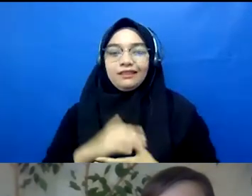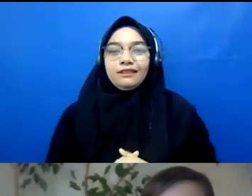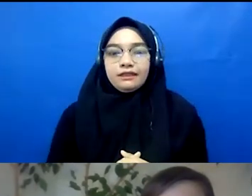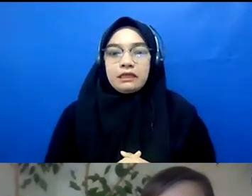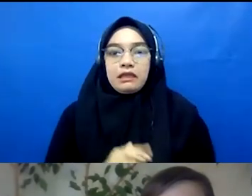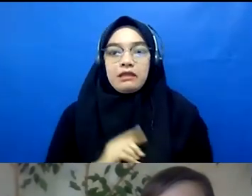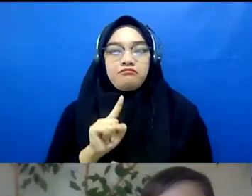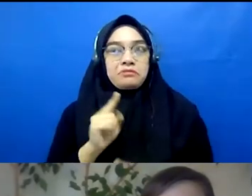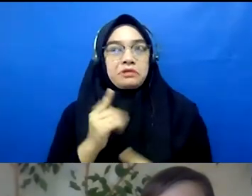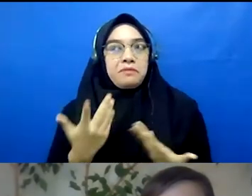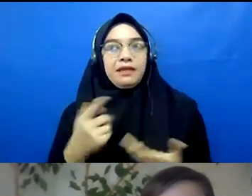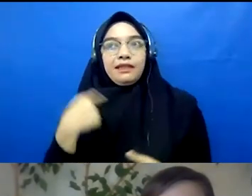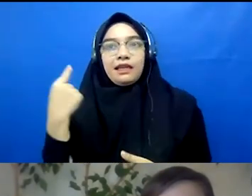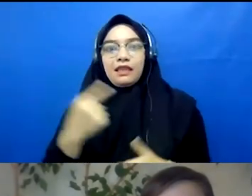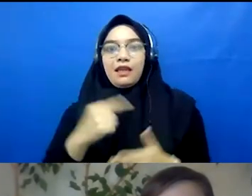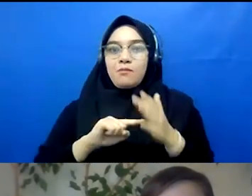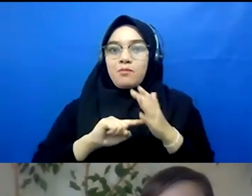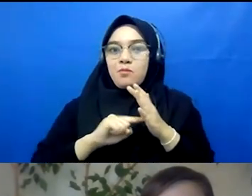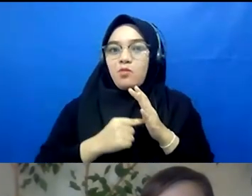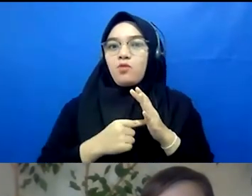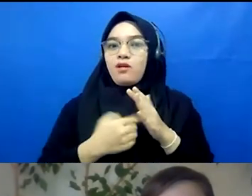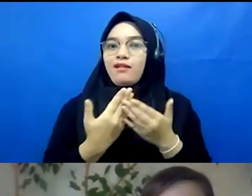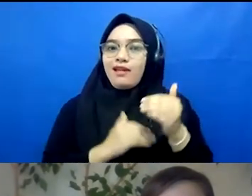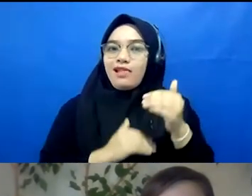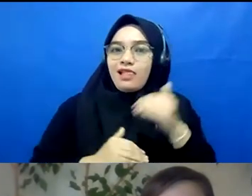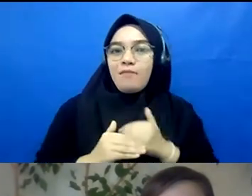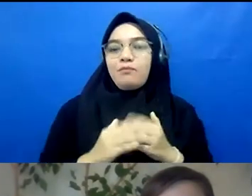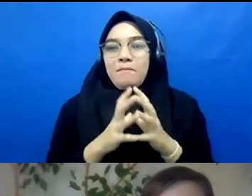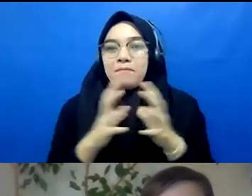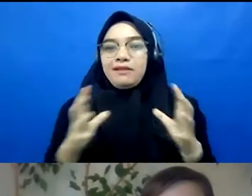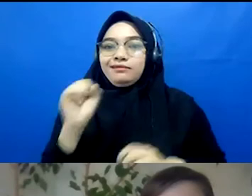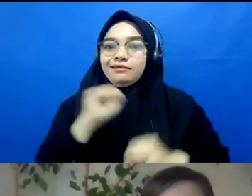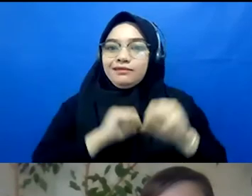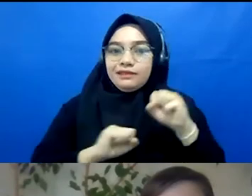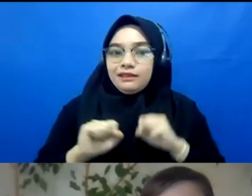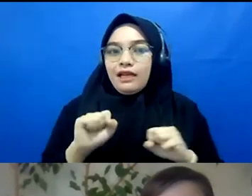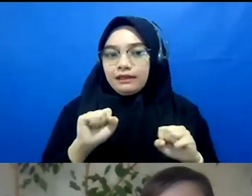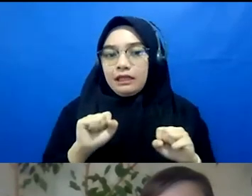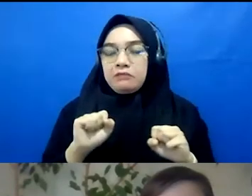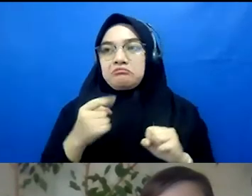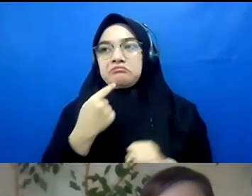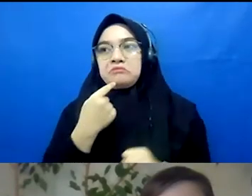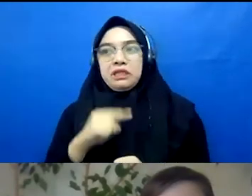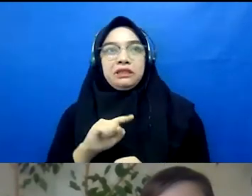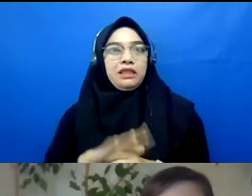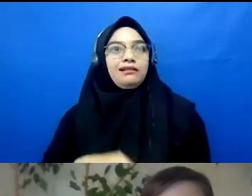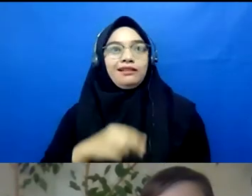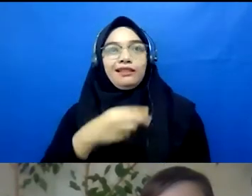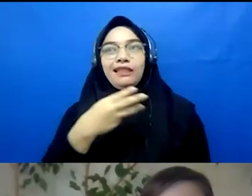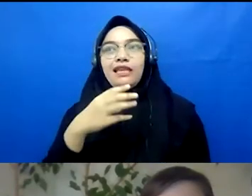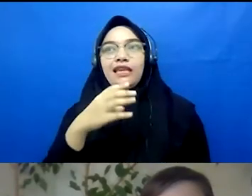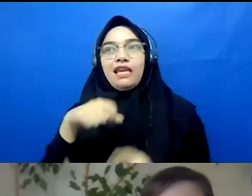things related to ESI and the different parts of this ecosystem. So have a good afternoon.